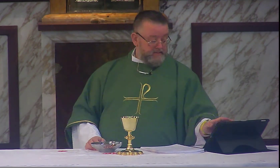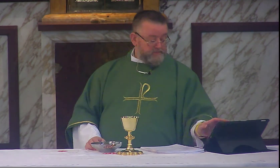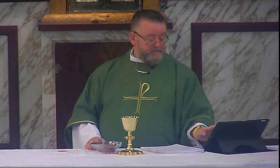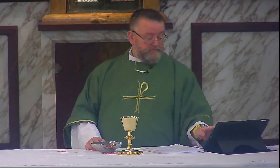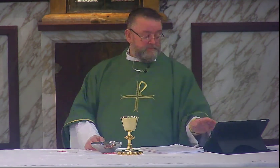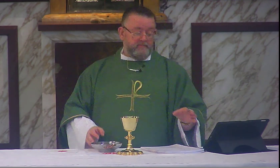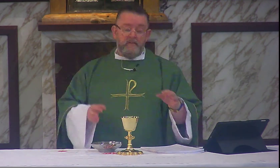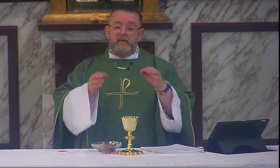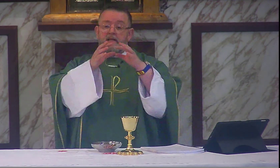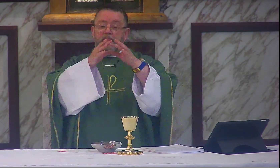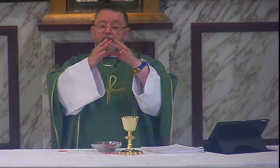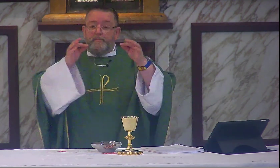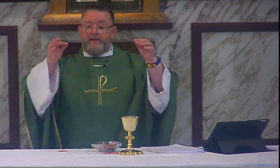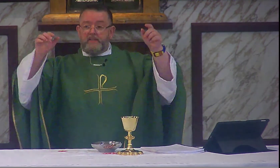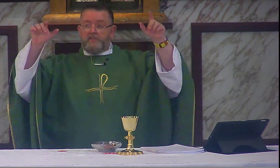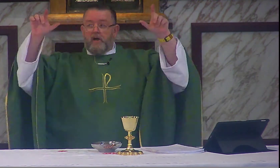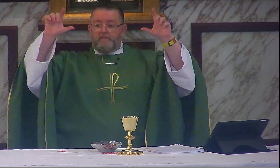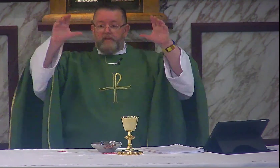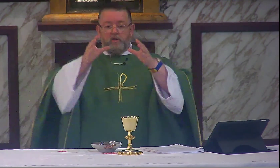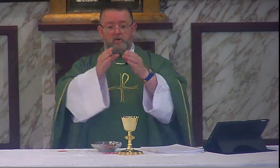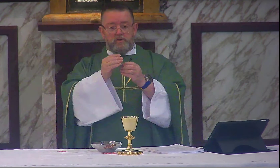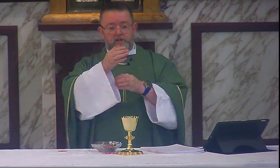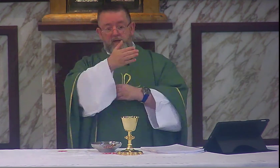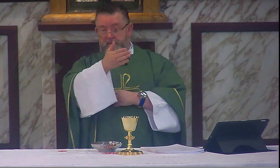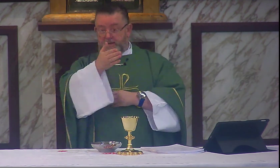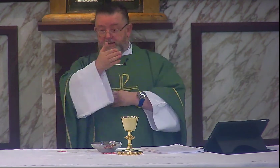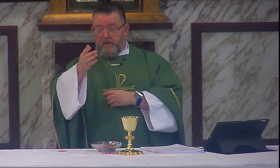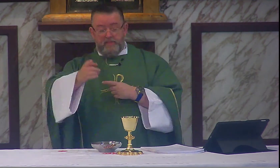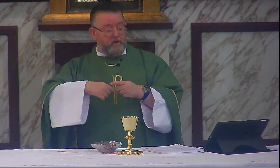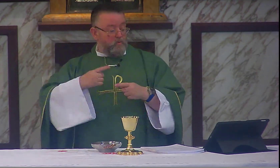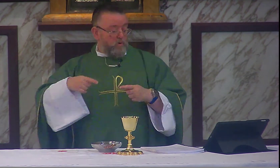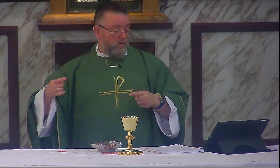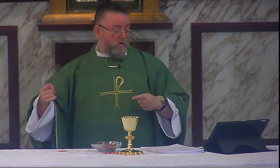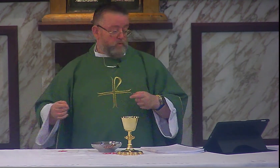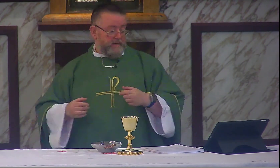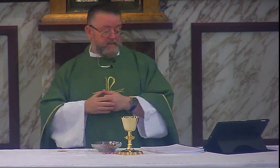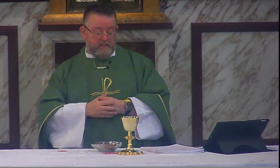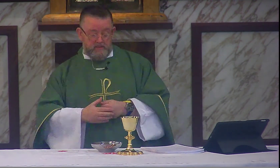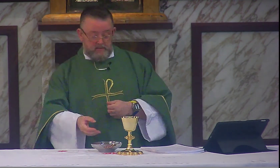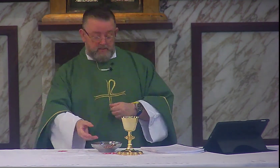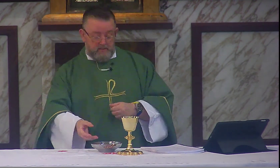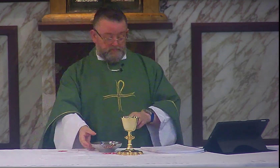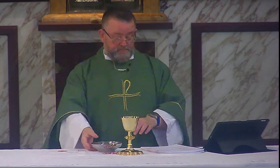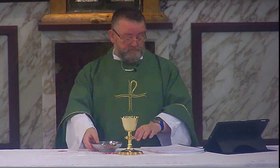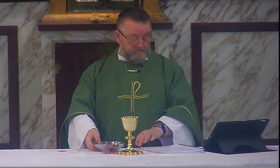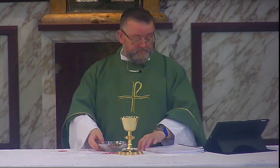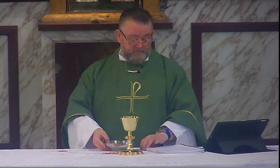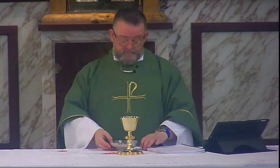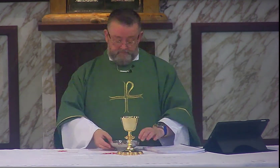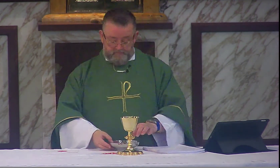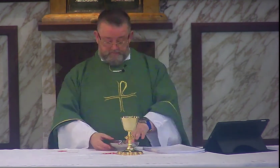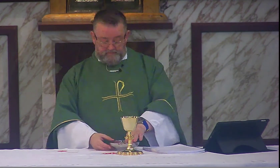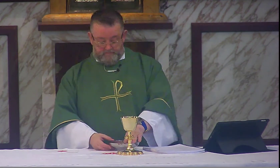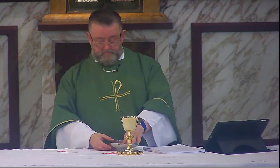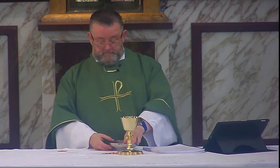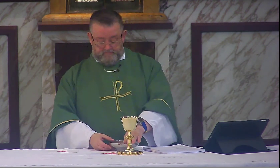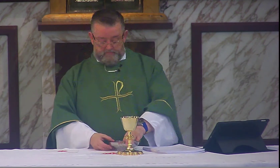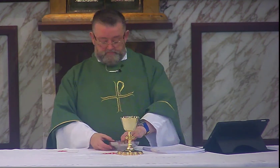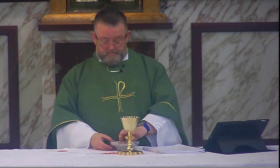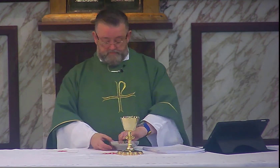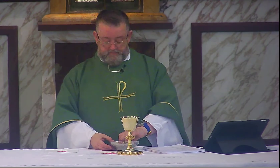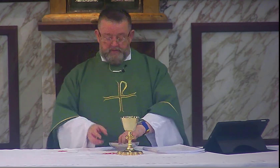Amen. The peace of the Lord be with you always.